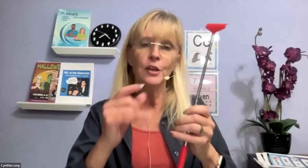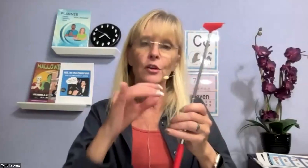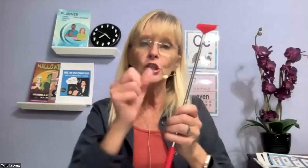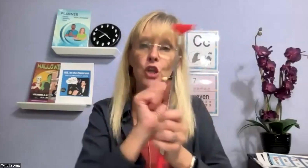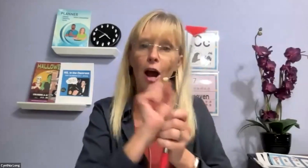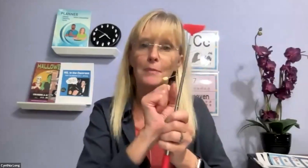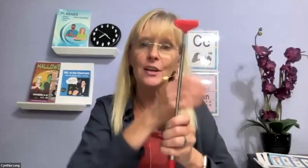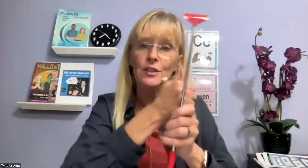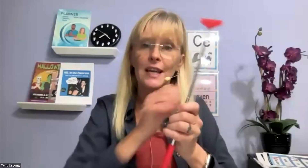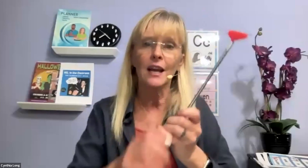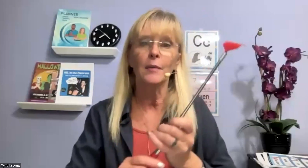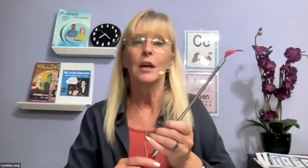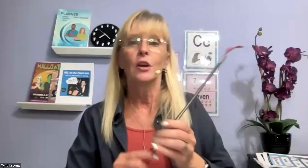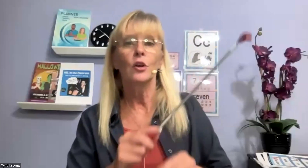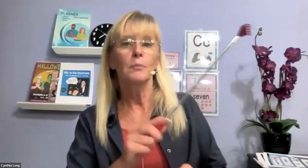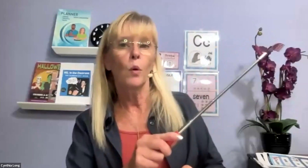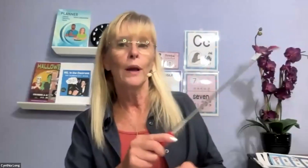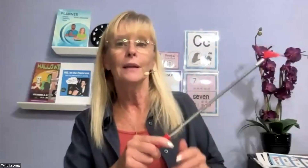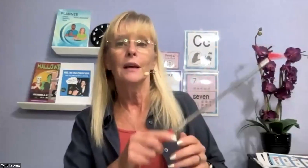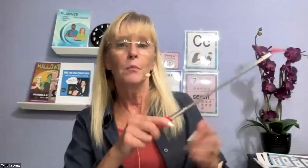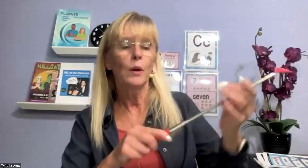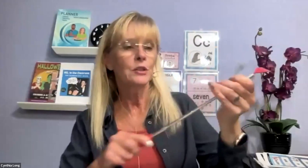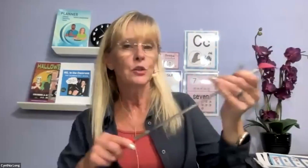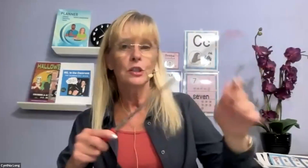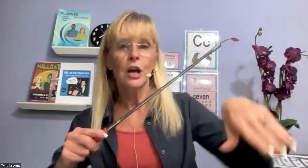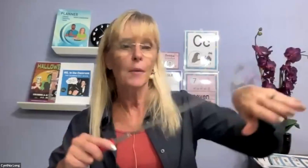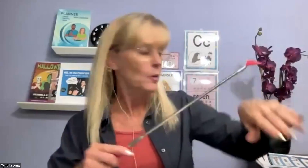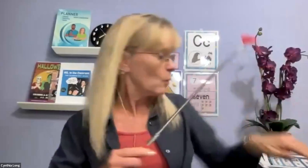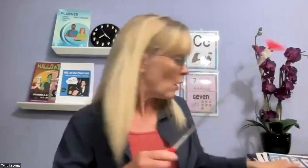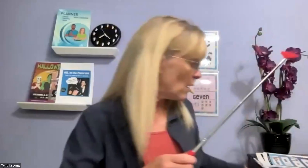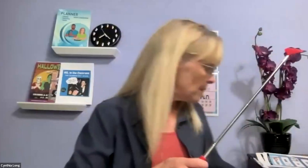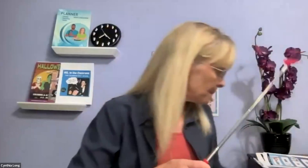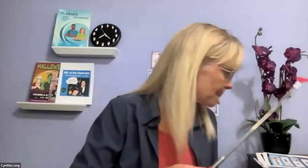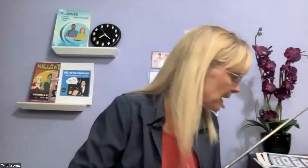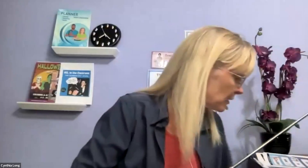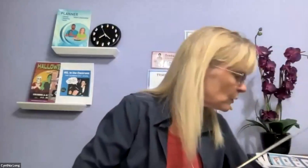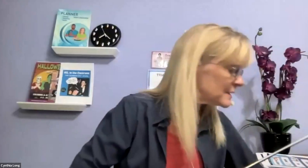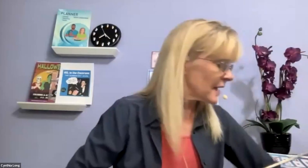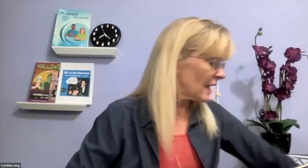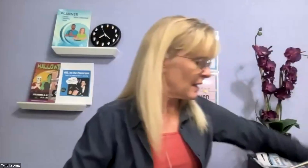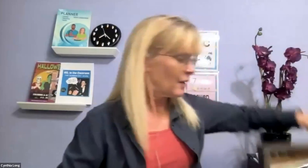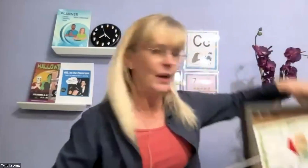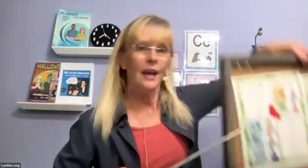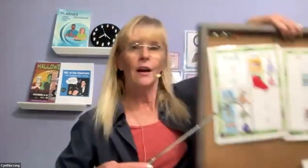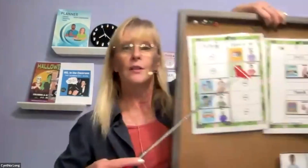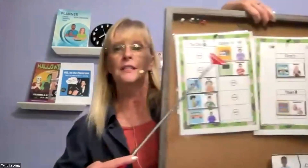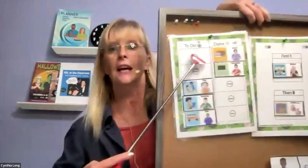your jobs that are set up, you could point to the job on the wall and you would say, okay, or the